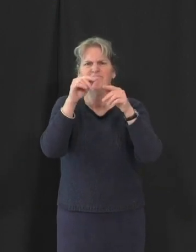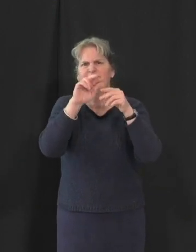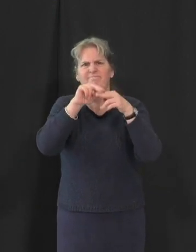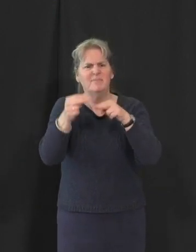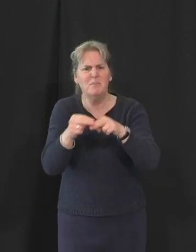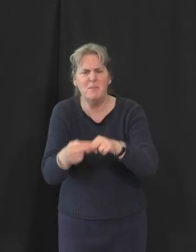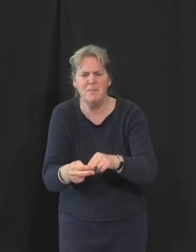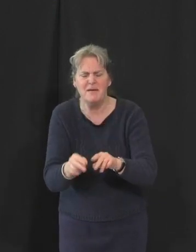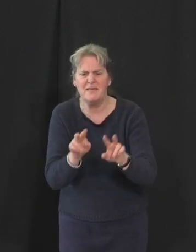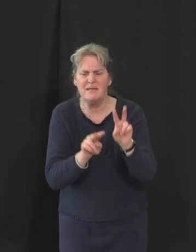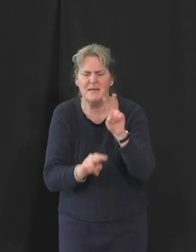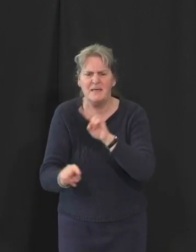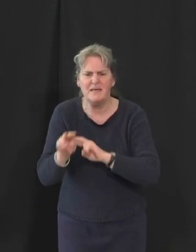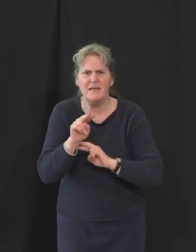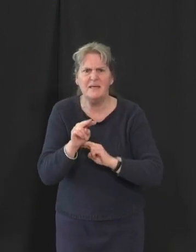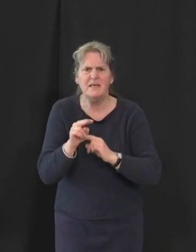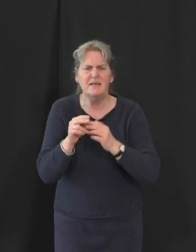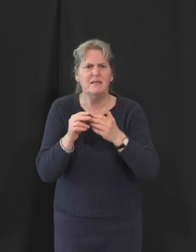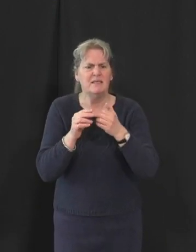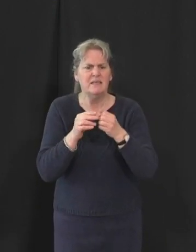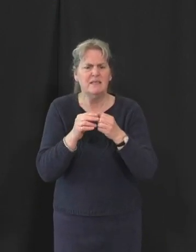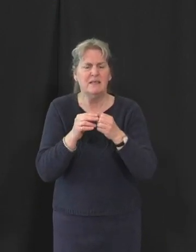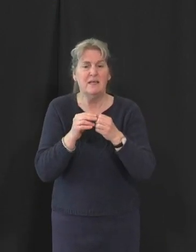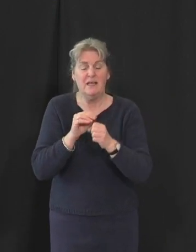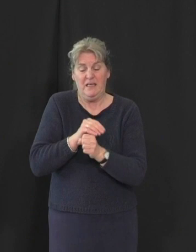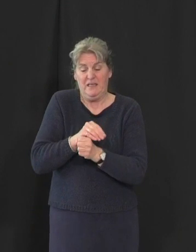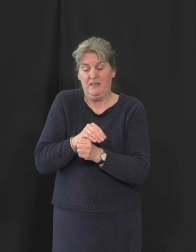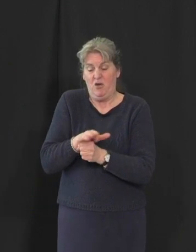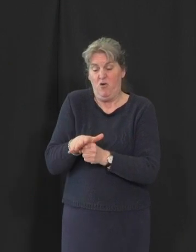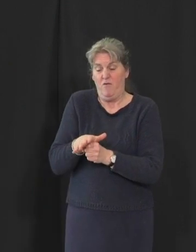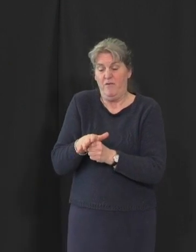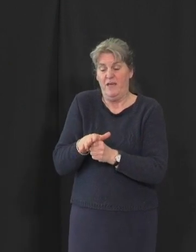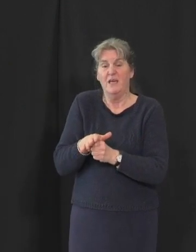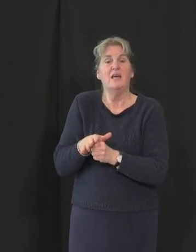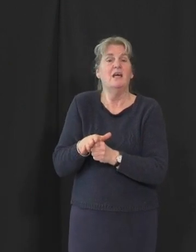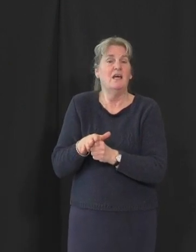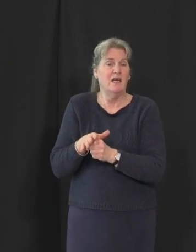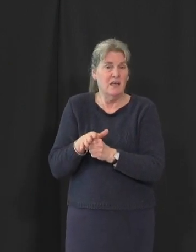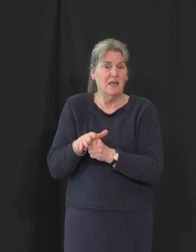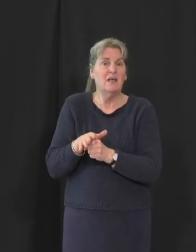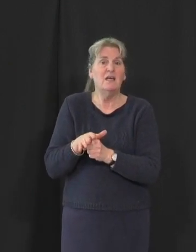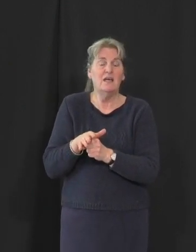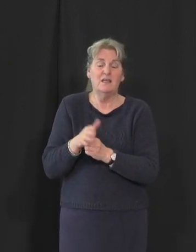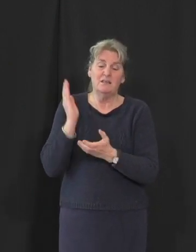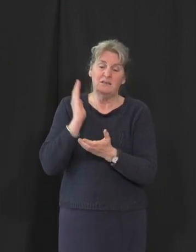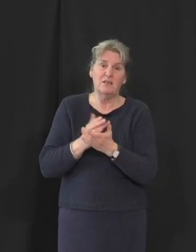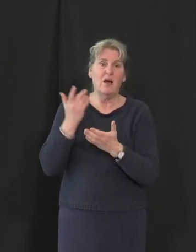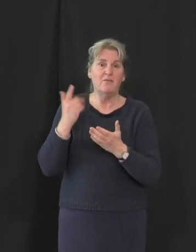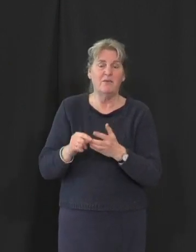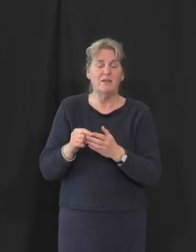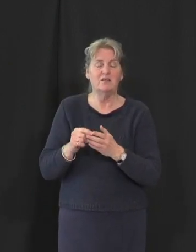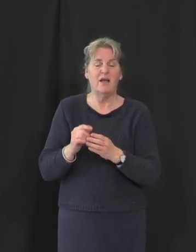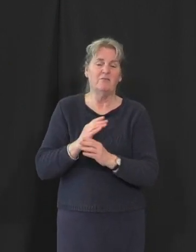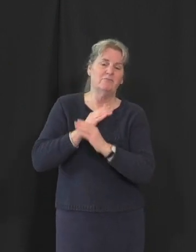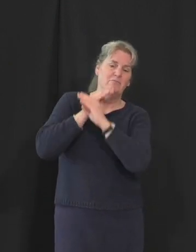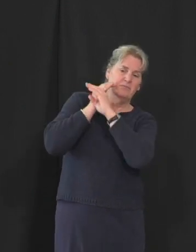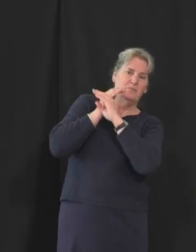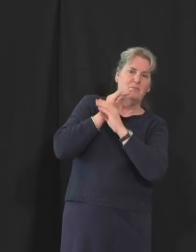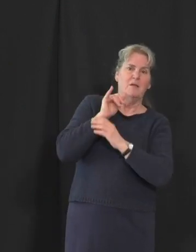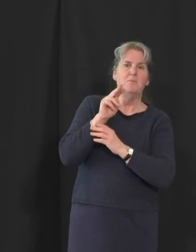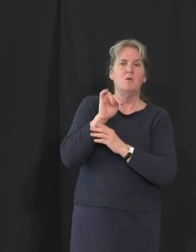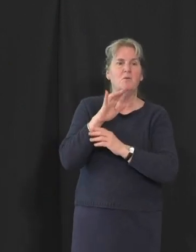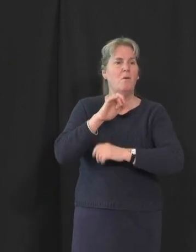place, that the threat of COVID will not go away until our population is immune, either from disease or